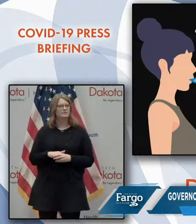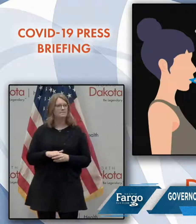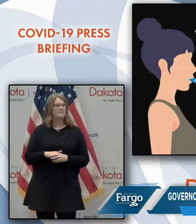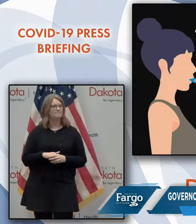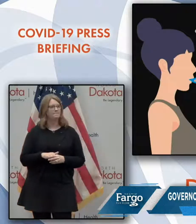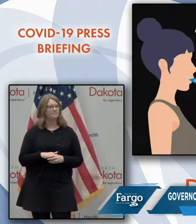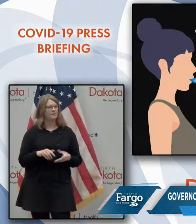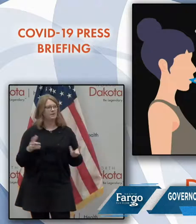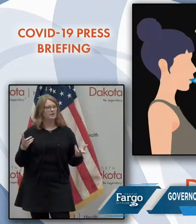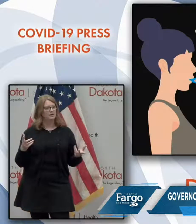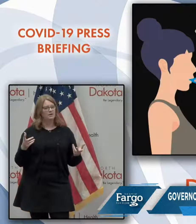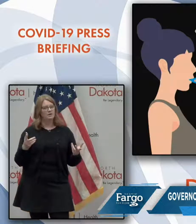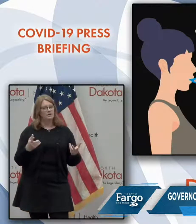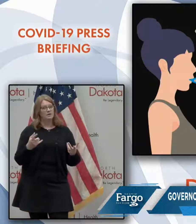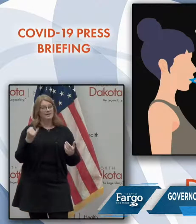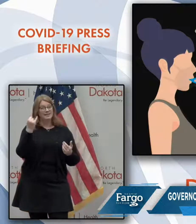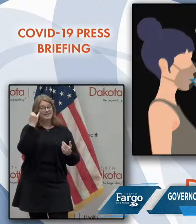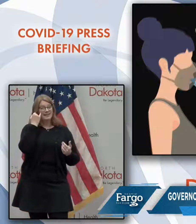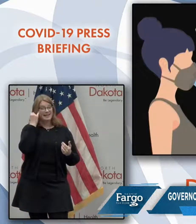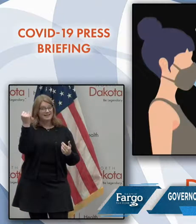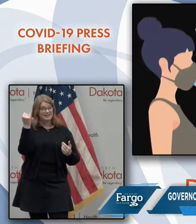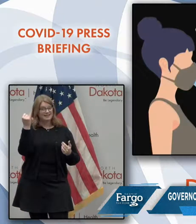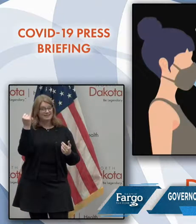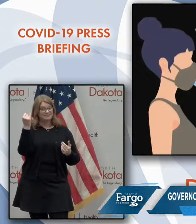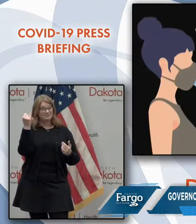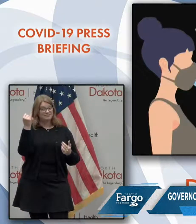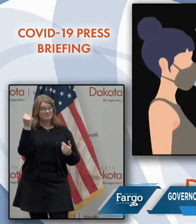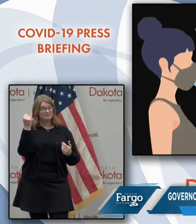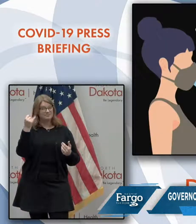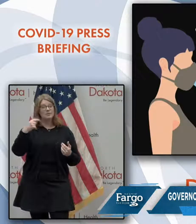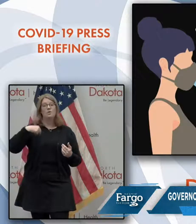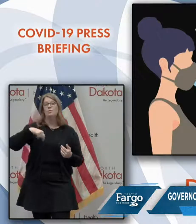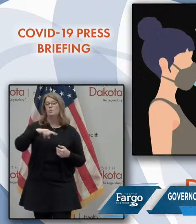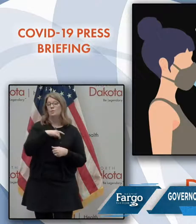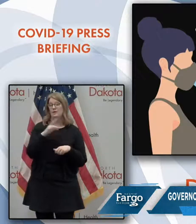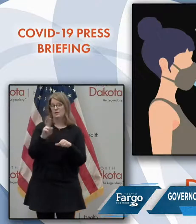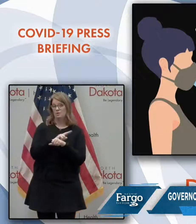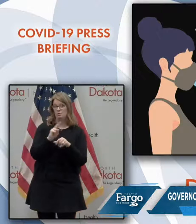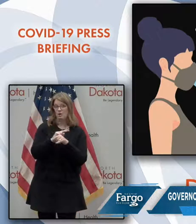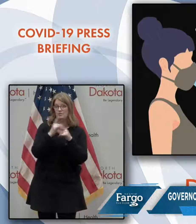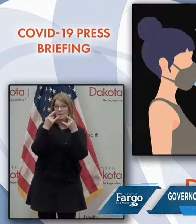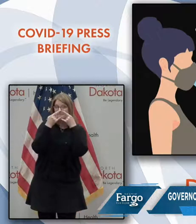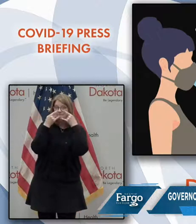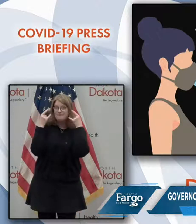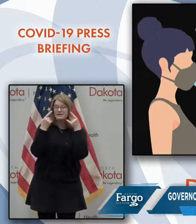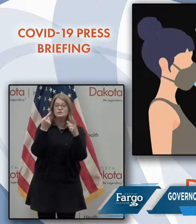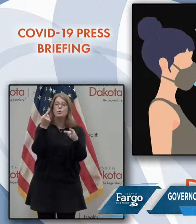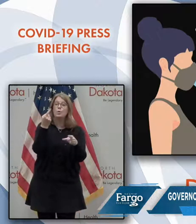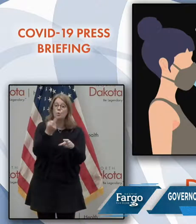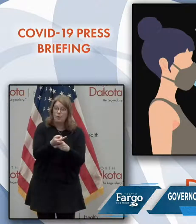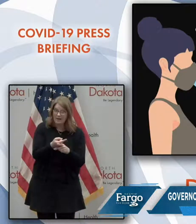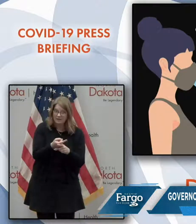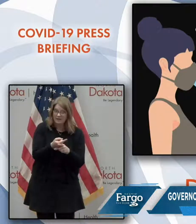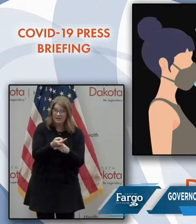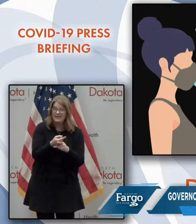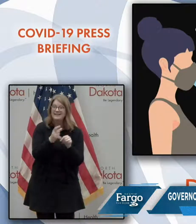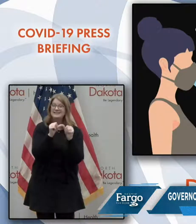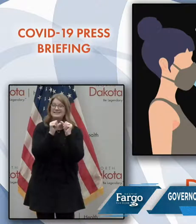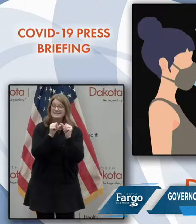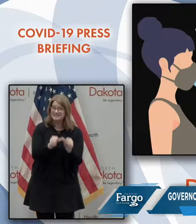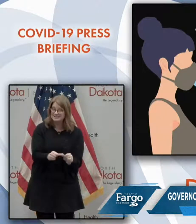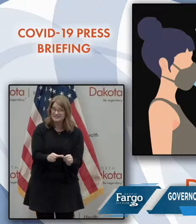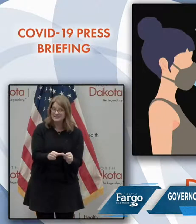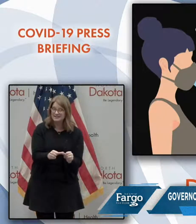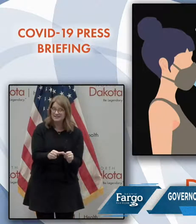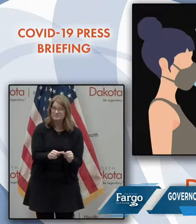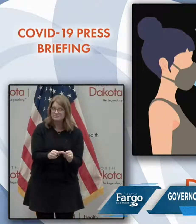So I think the idea is that when we can wear masks and we can wear them correctly and consistently,